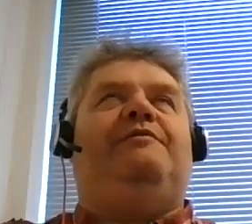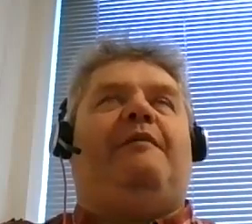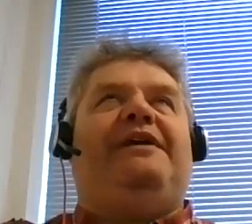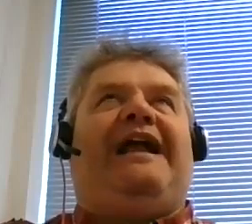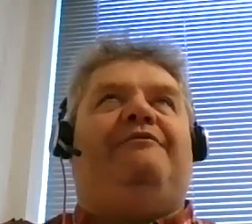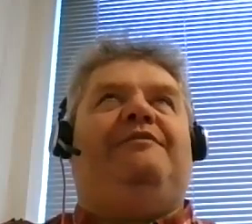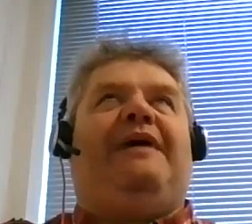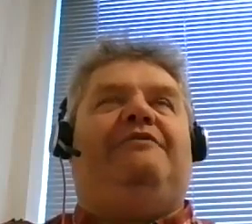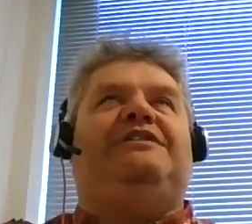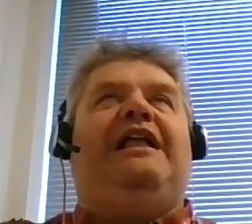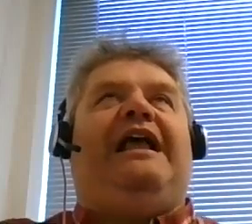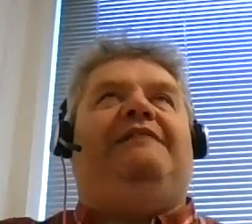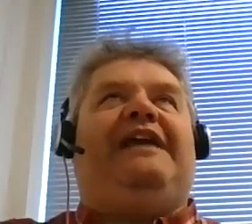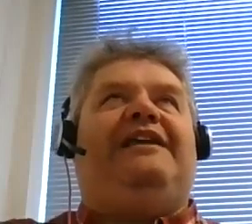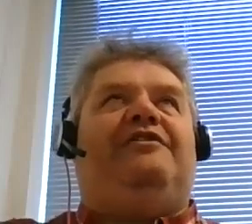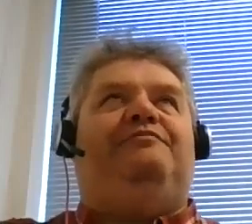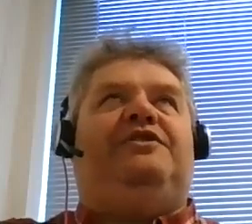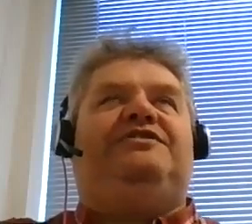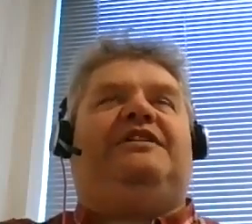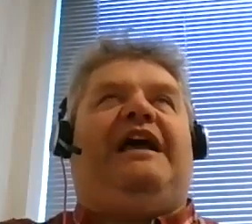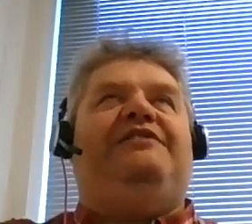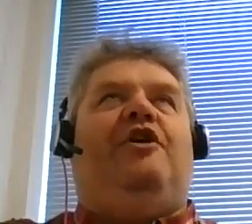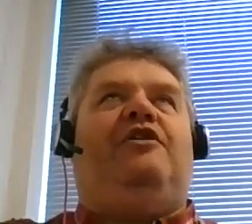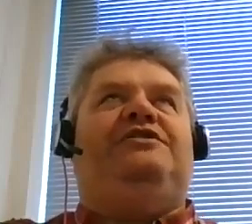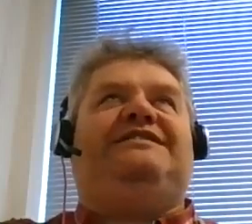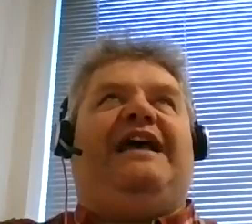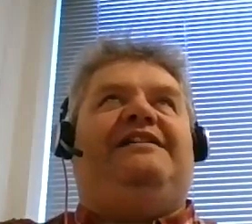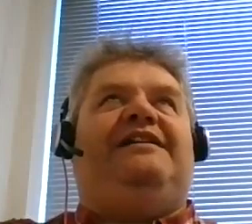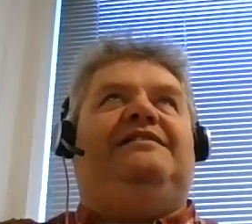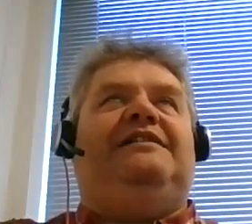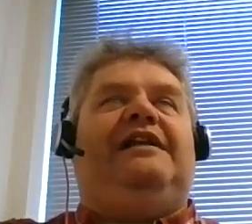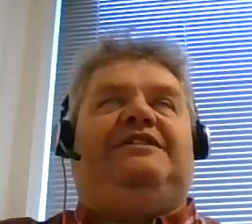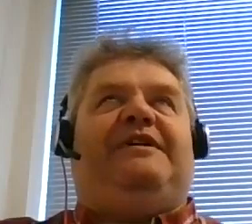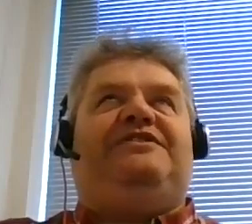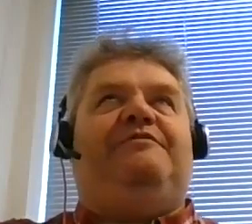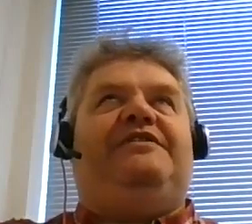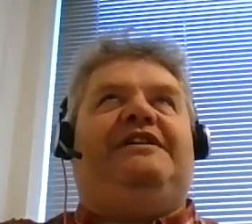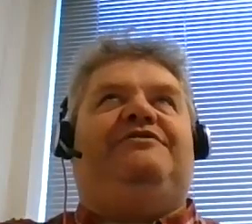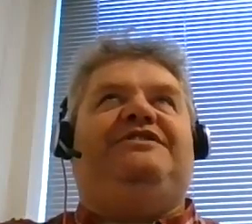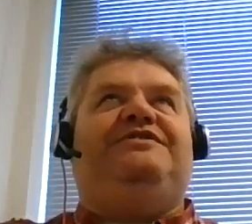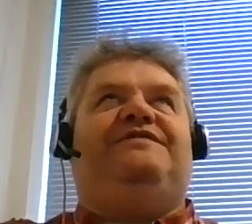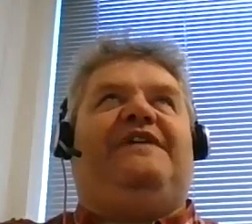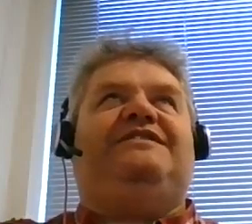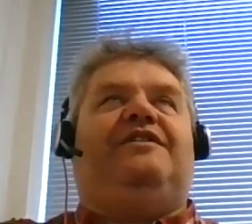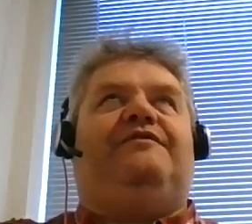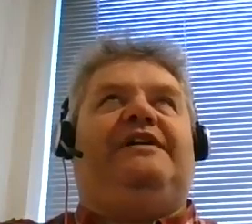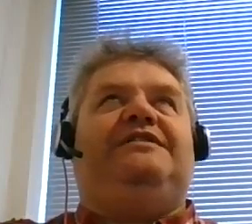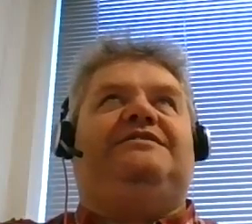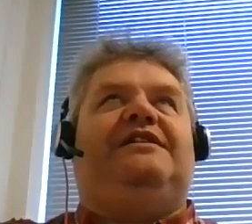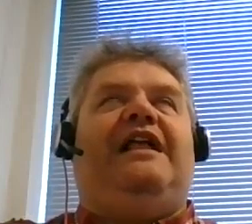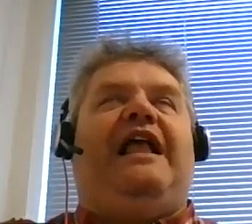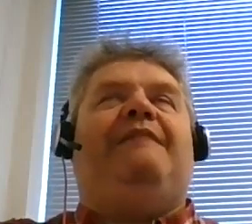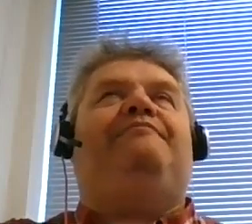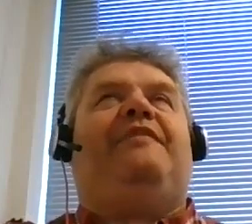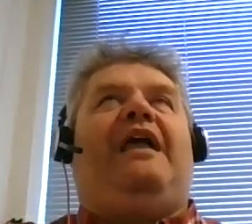They were worried about being out and about and getting on a bus and not understanding, especially with the increased use of face